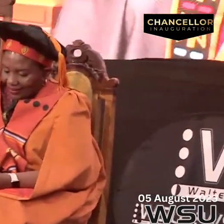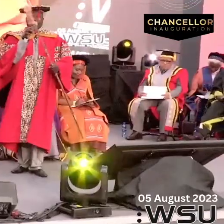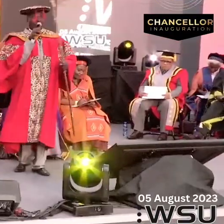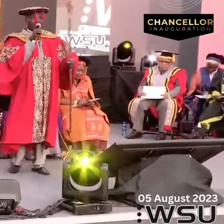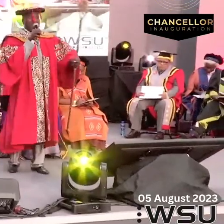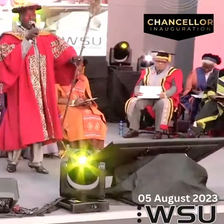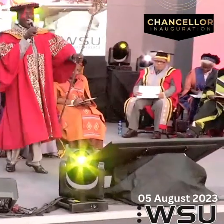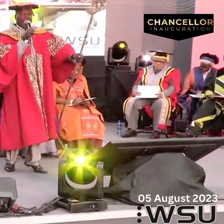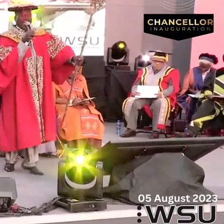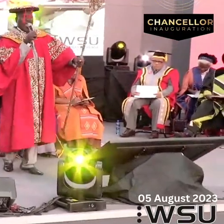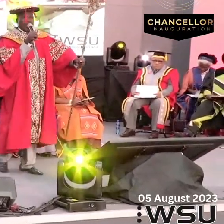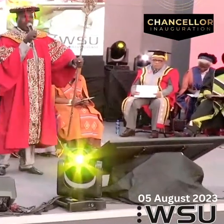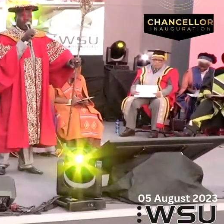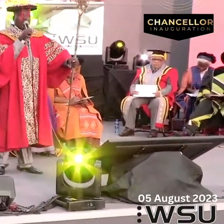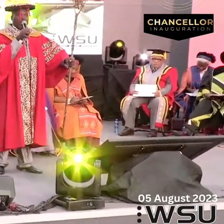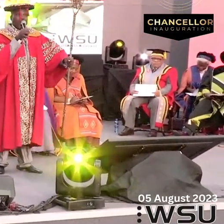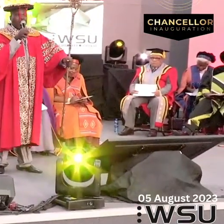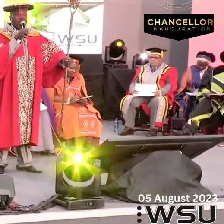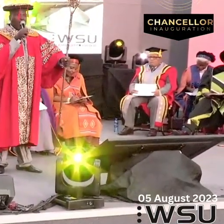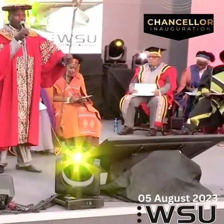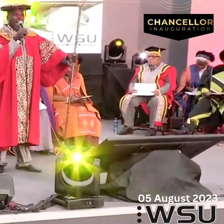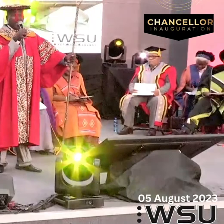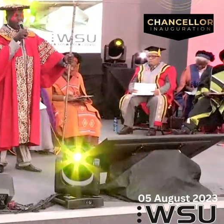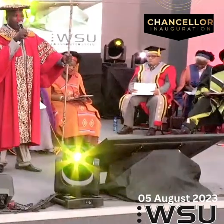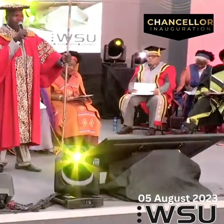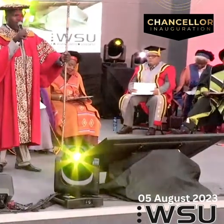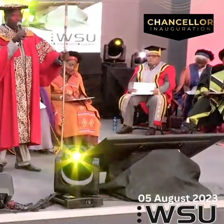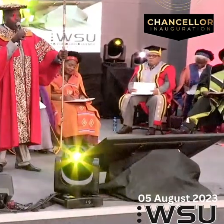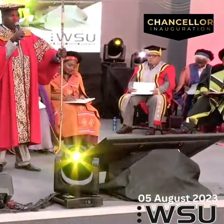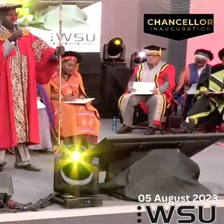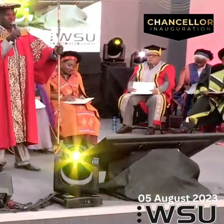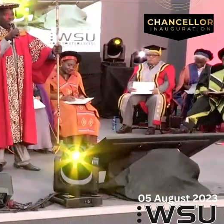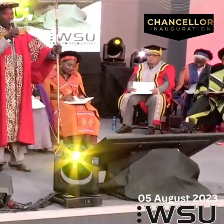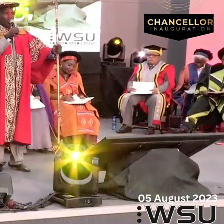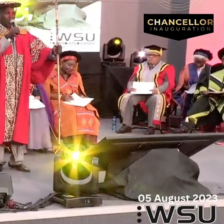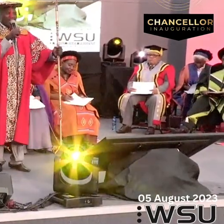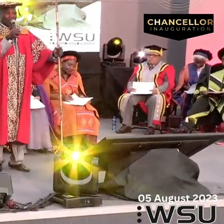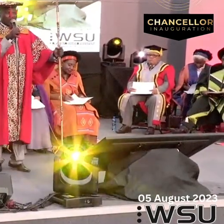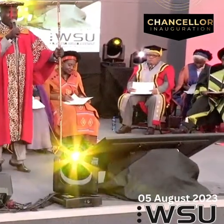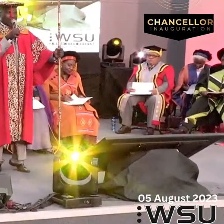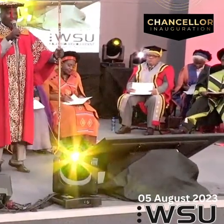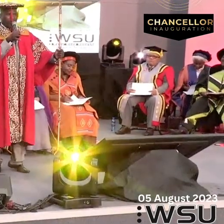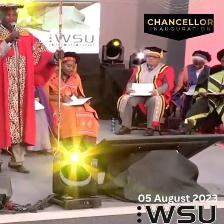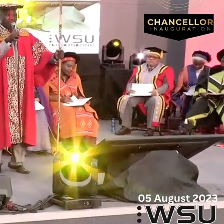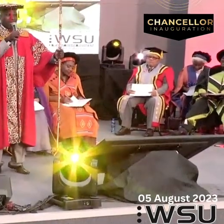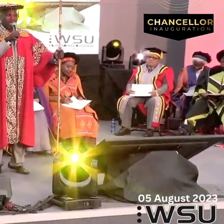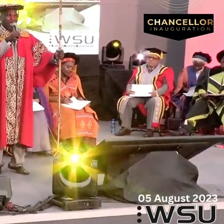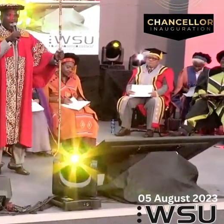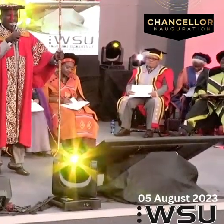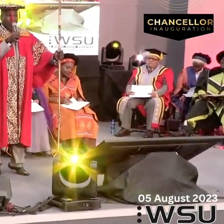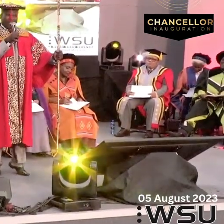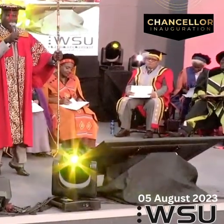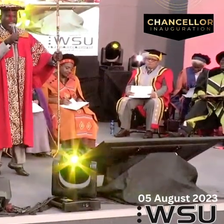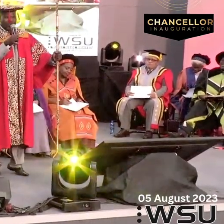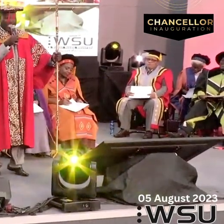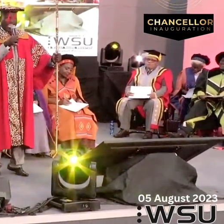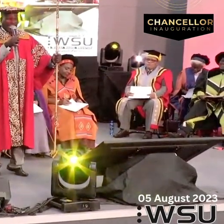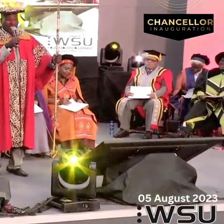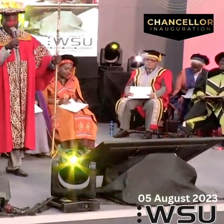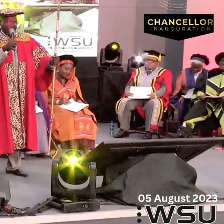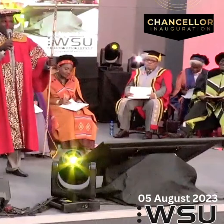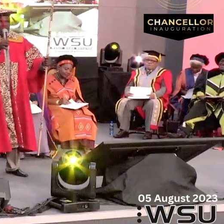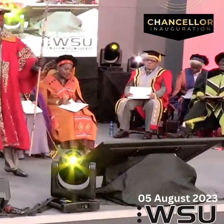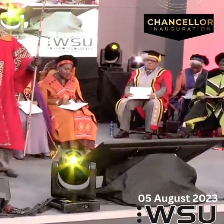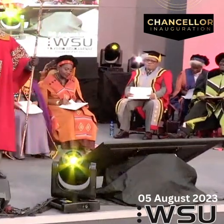nina nisindile ekrheleni, hambani ningemi. Ladies and gentlemen, allow me tell you the